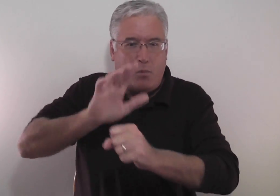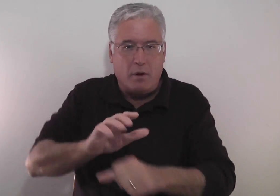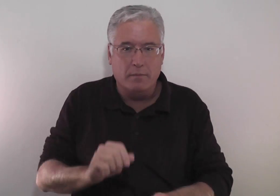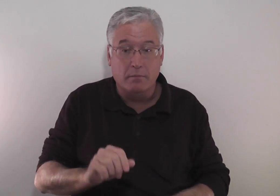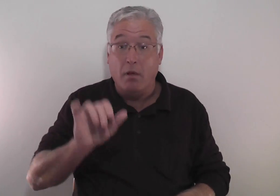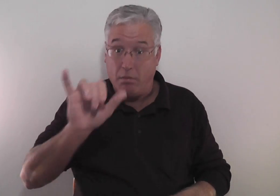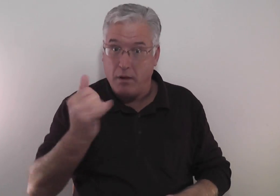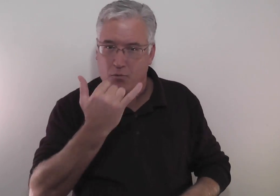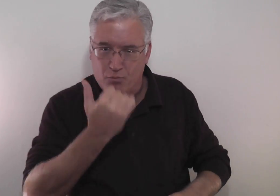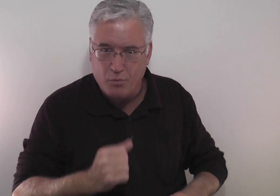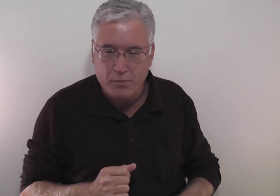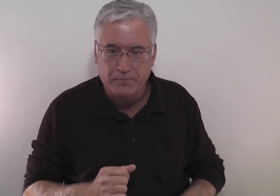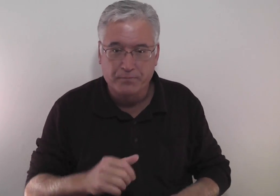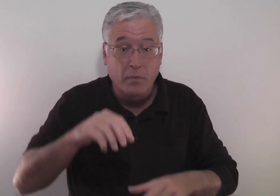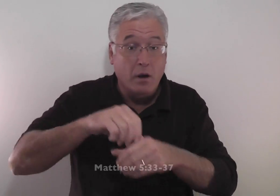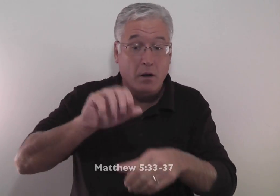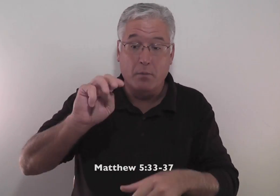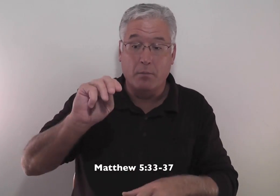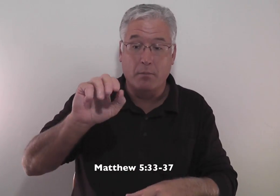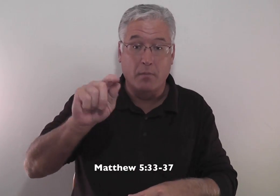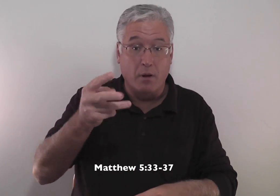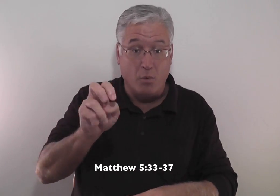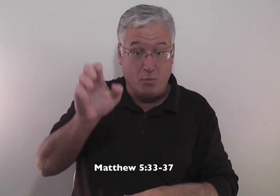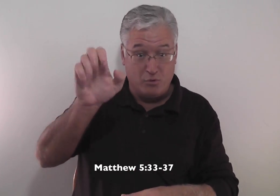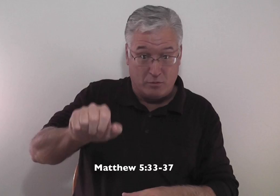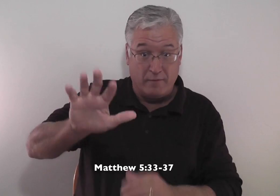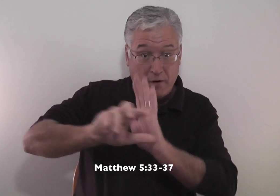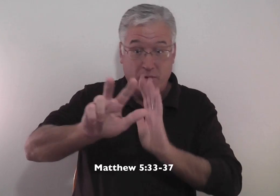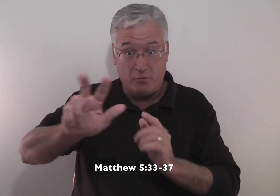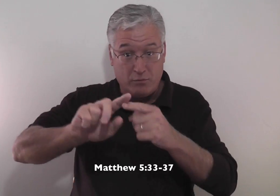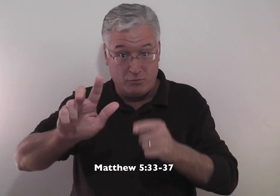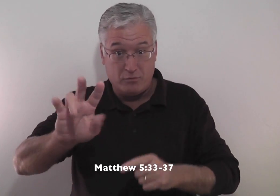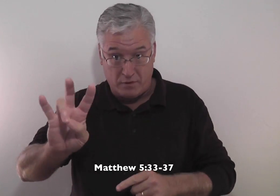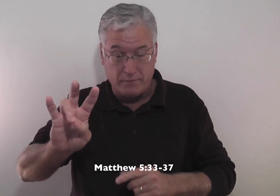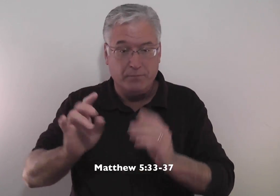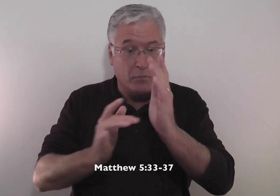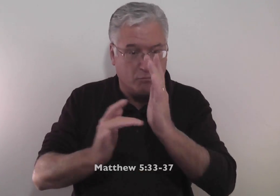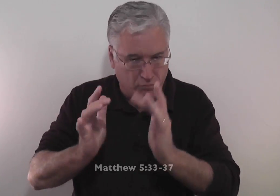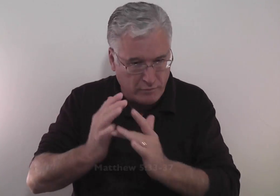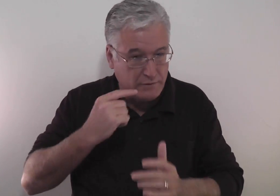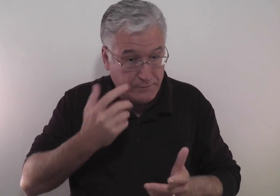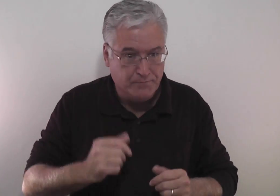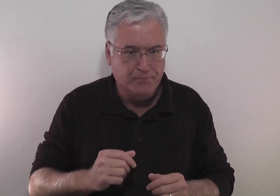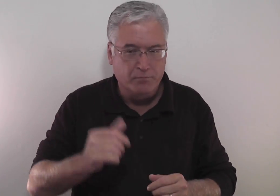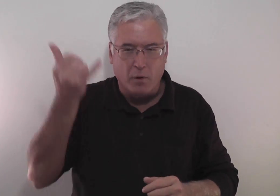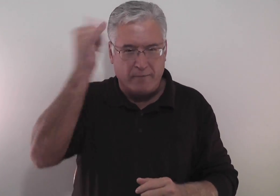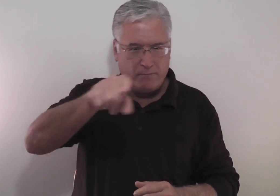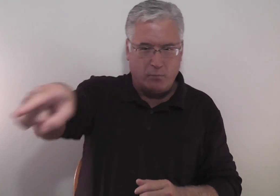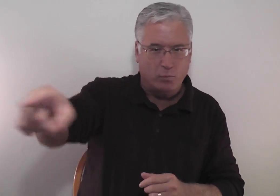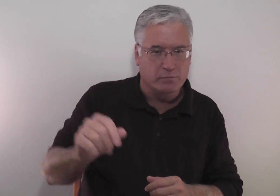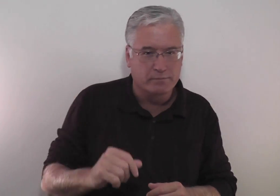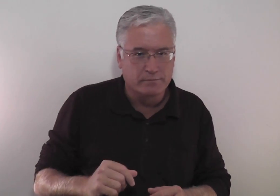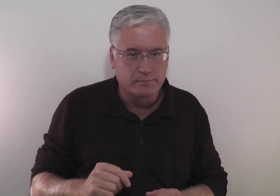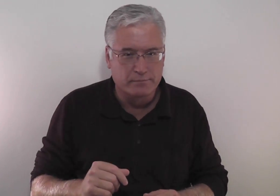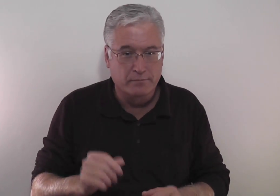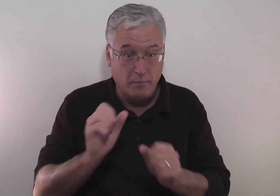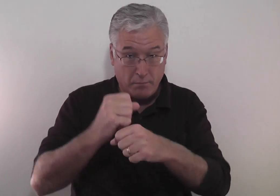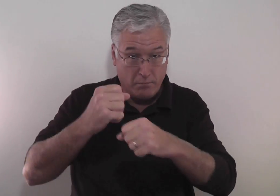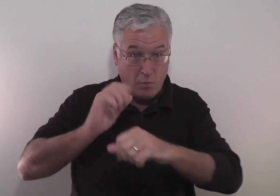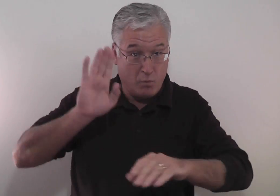that. That's what they thought, and that's wrong. In Matthew 5:33 through 37, Jesus said that it's